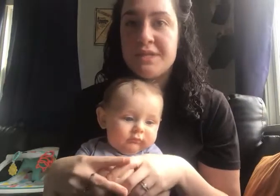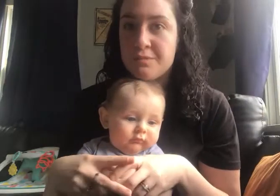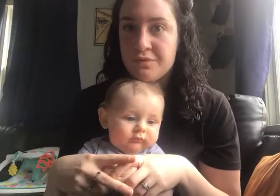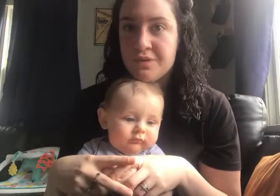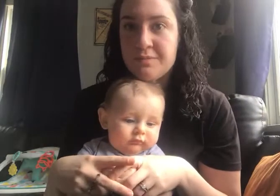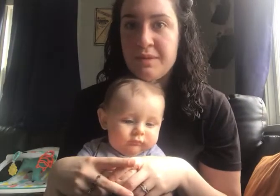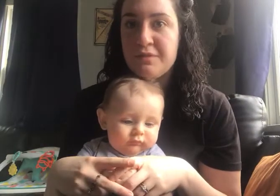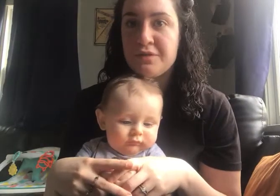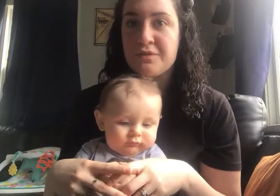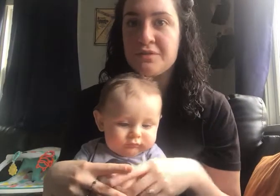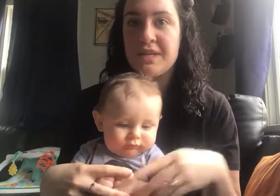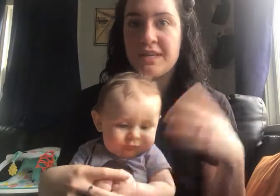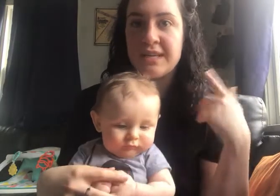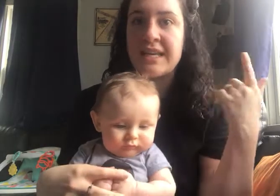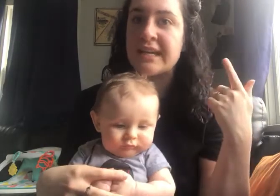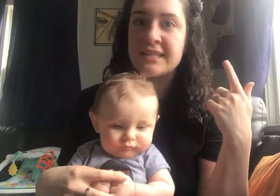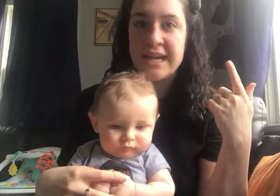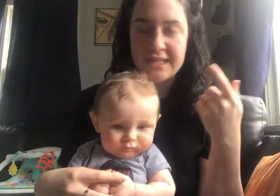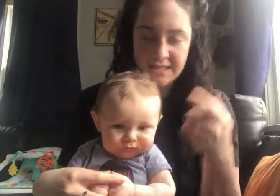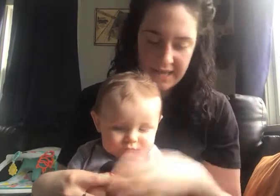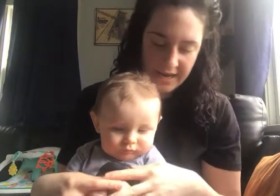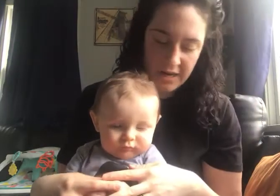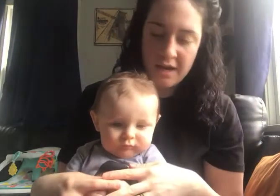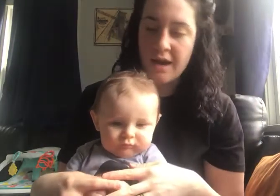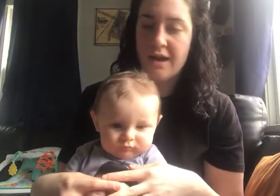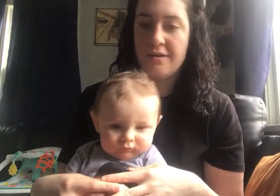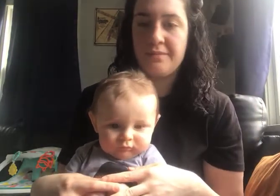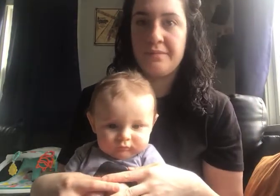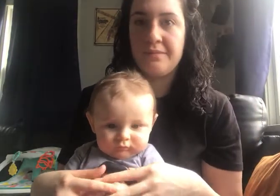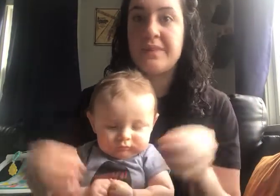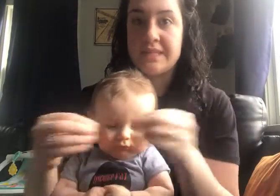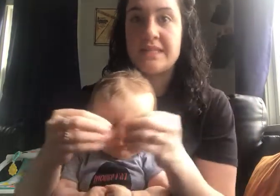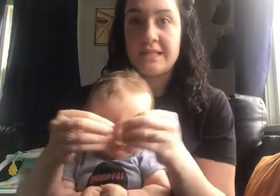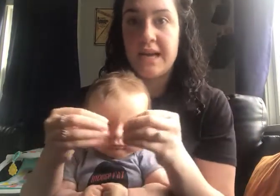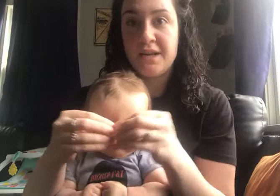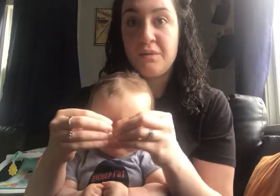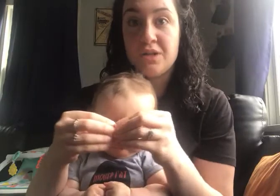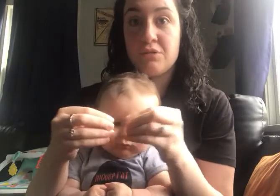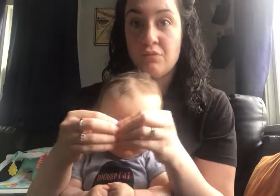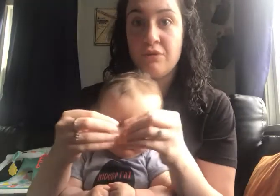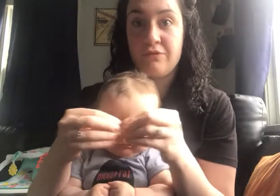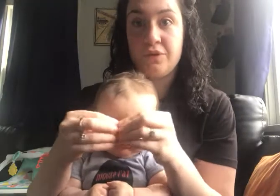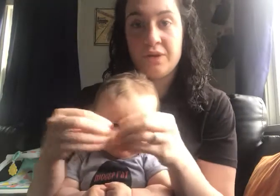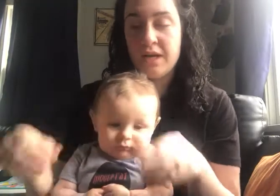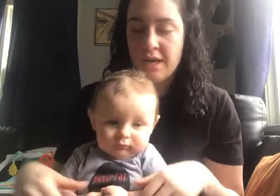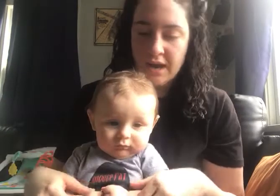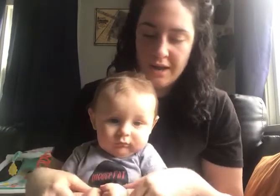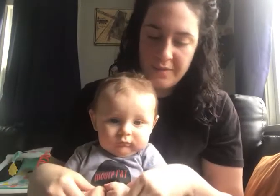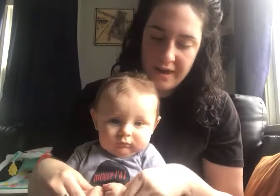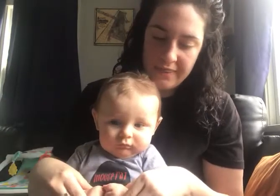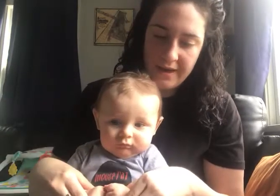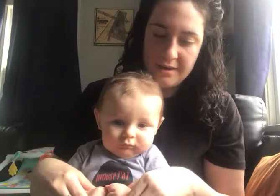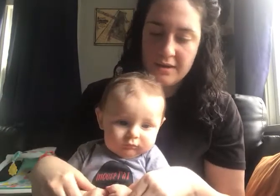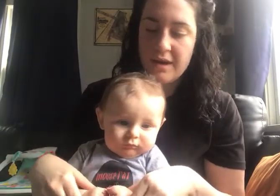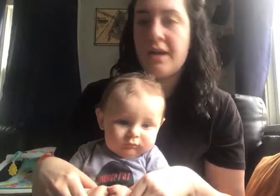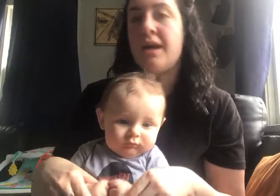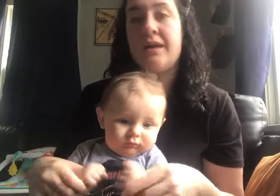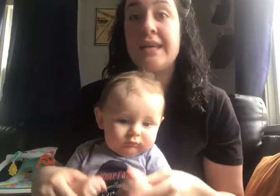spoonfuls of baby food so he can connect the dots that this is a sign you want some more food. And then on the